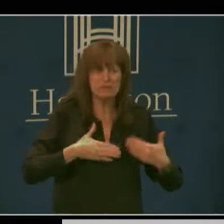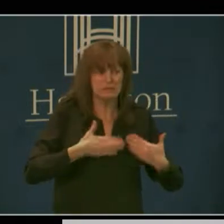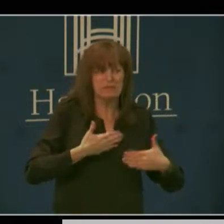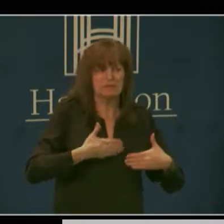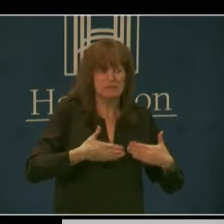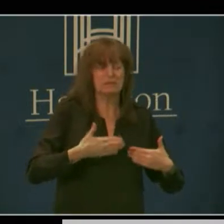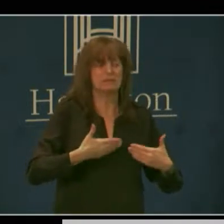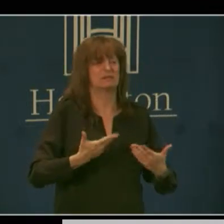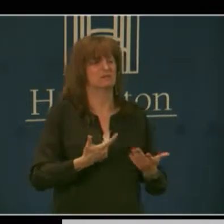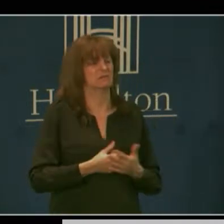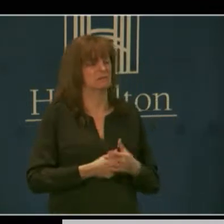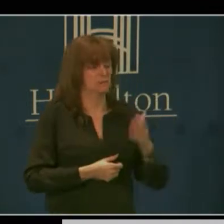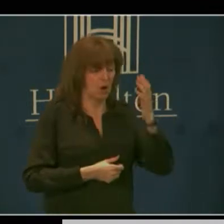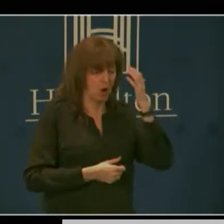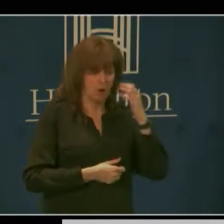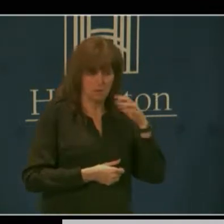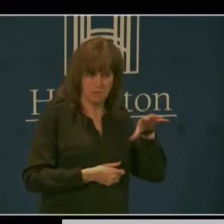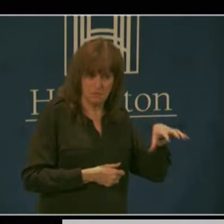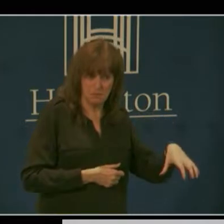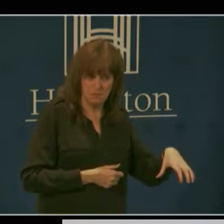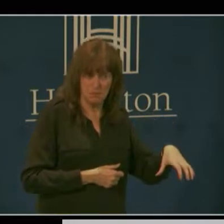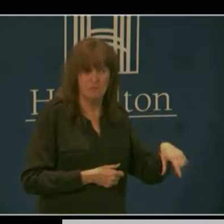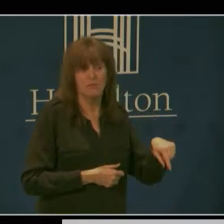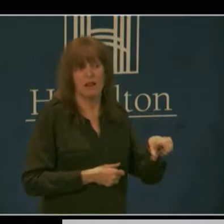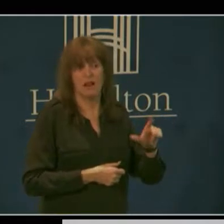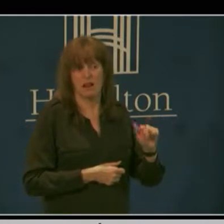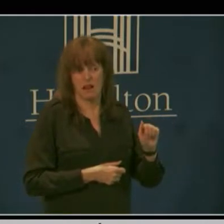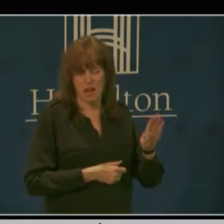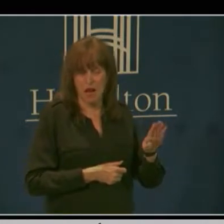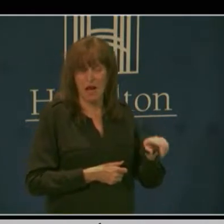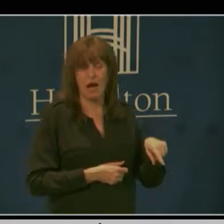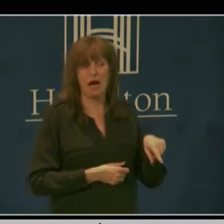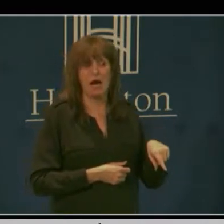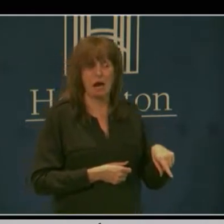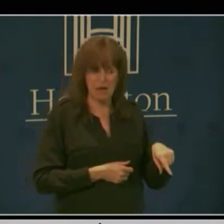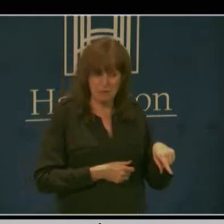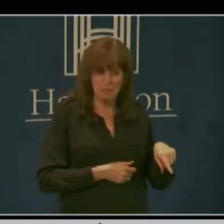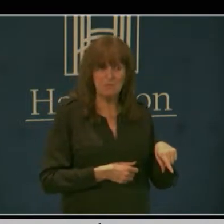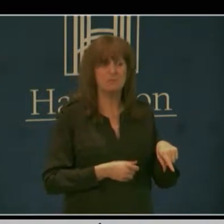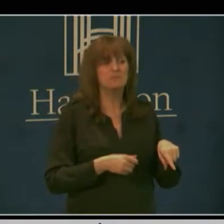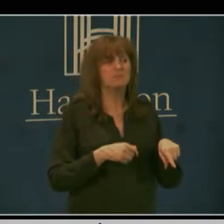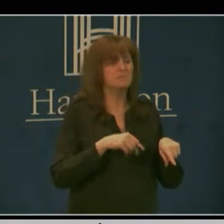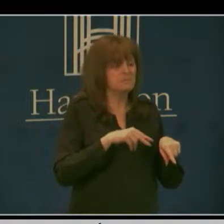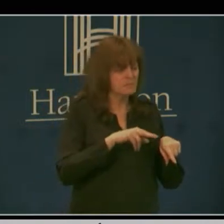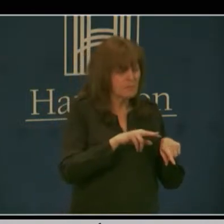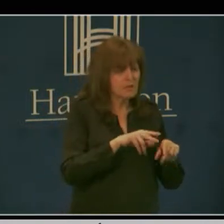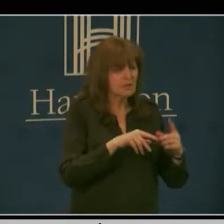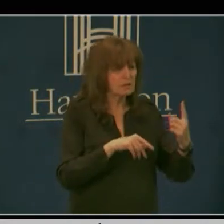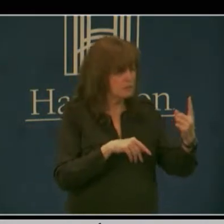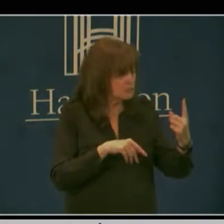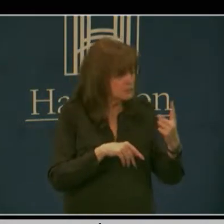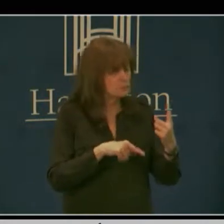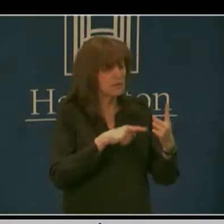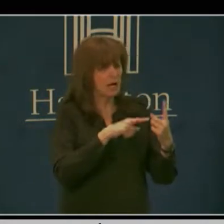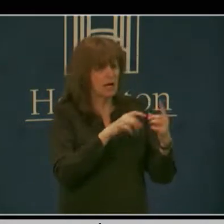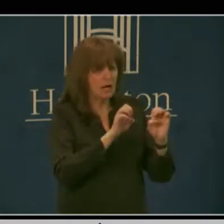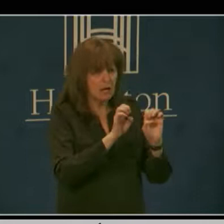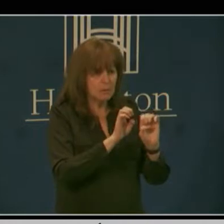lab at the hospital, so serving hospitalized patients, patients that come to the emergency room, to the urgent care